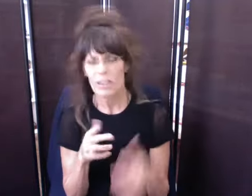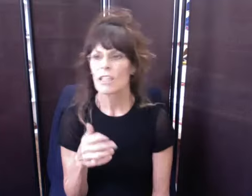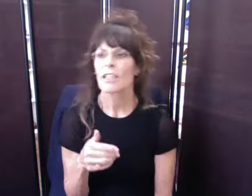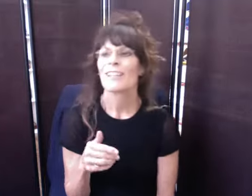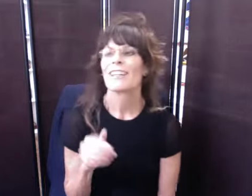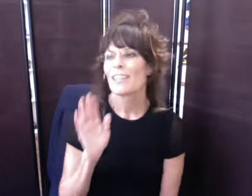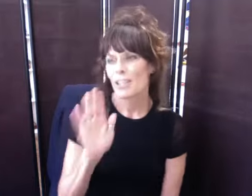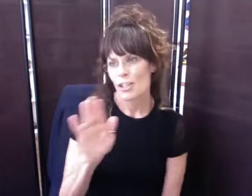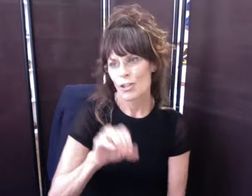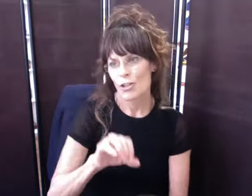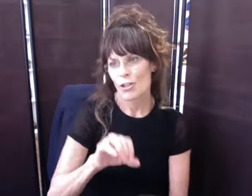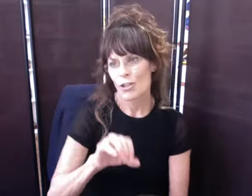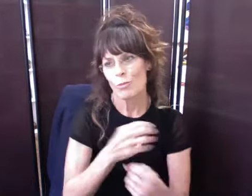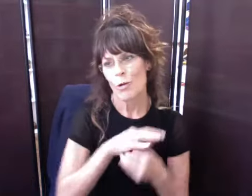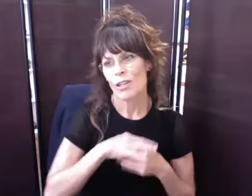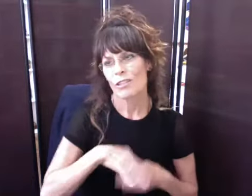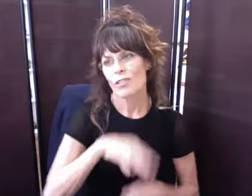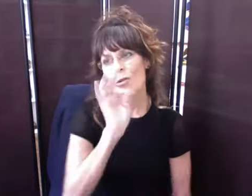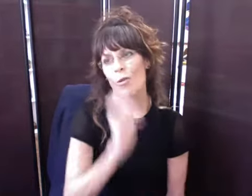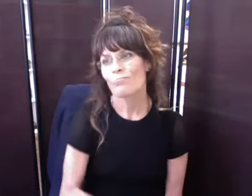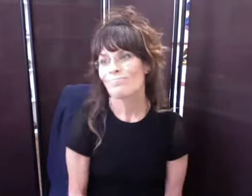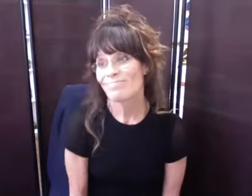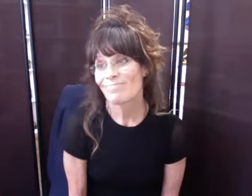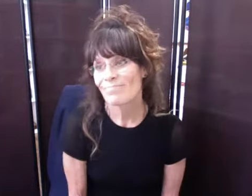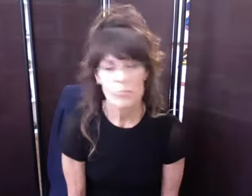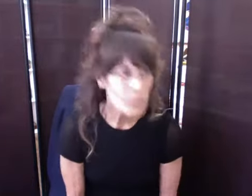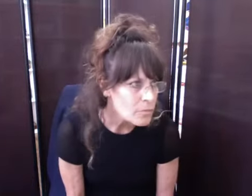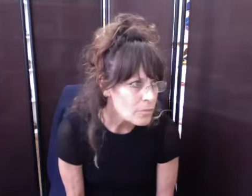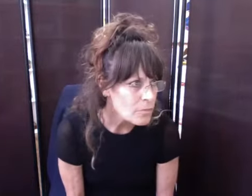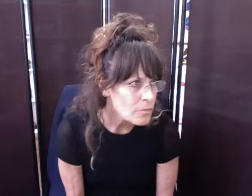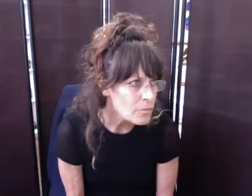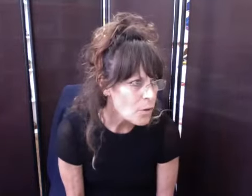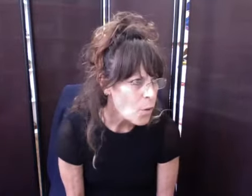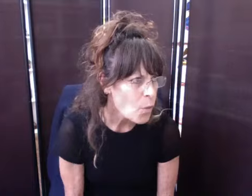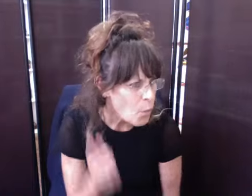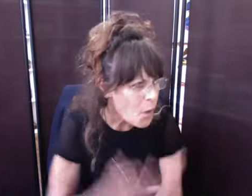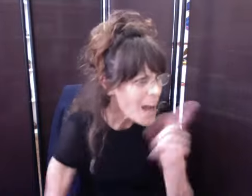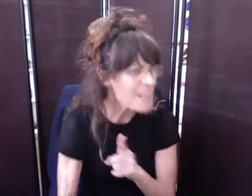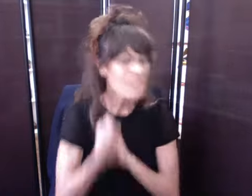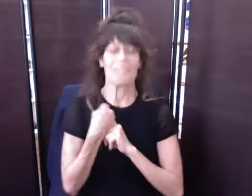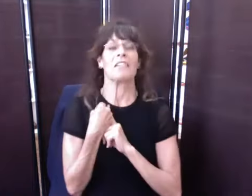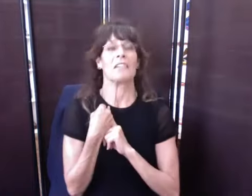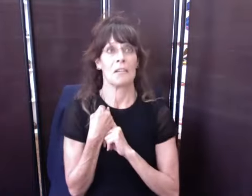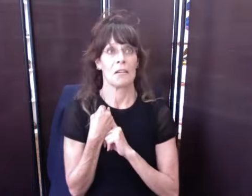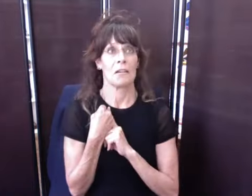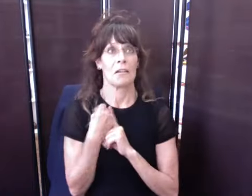soul. And I got to tell you, that phrase hit me in the gut deeply. It